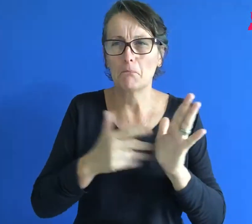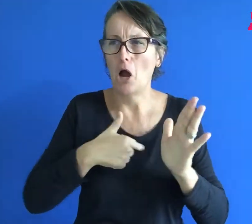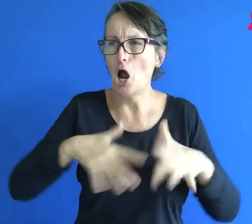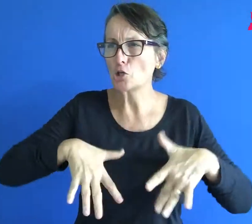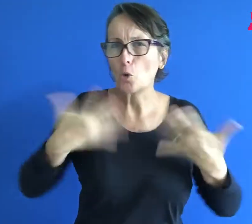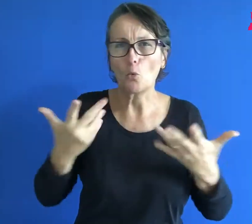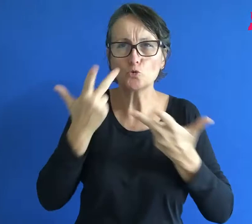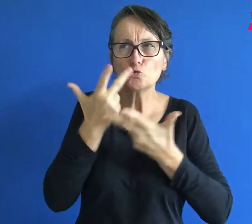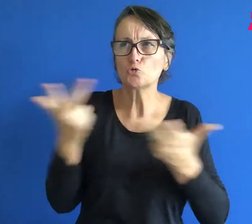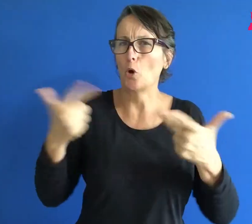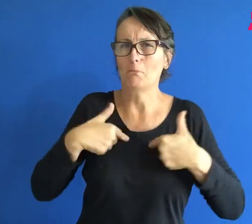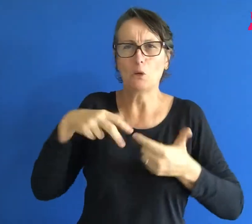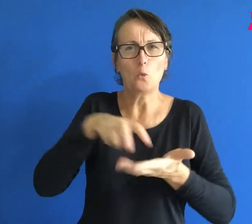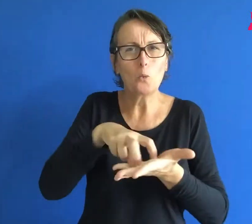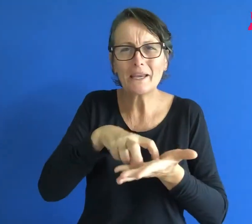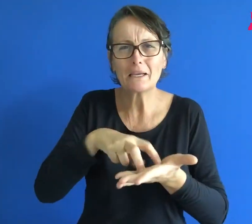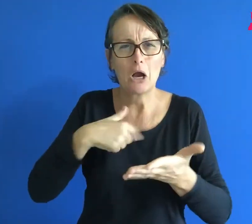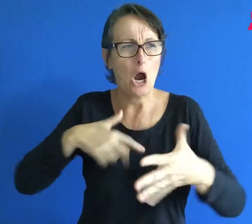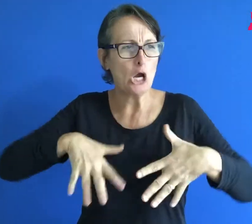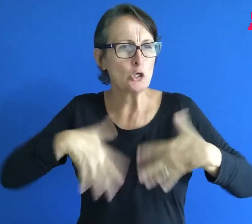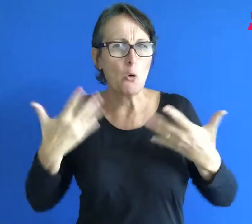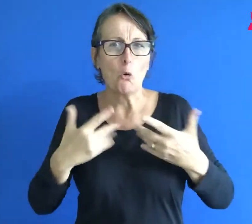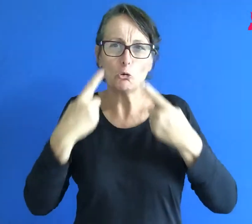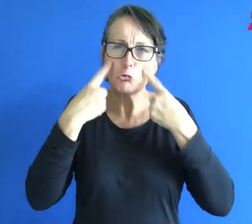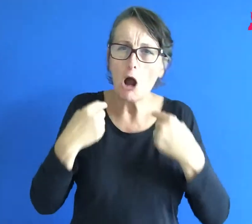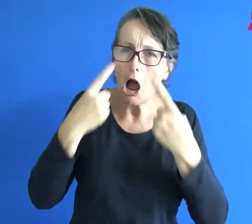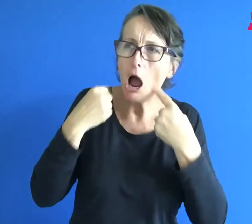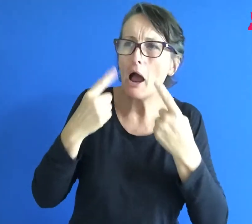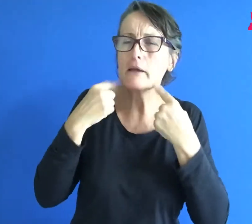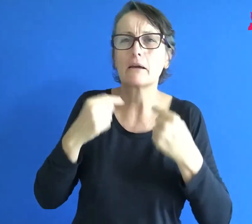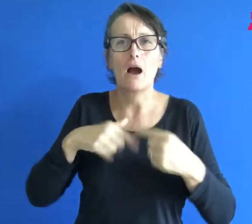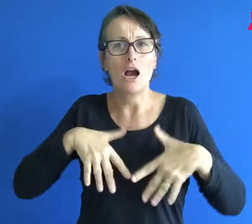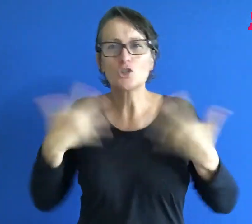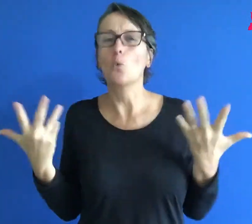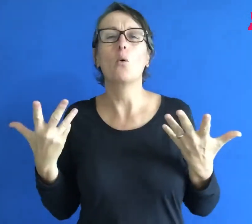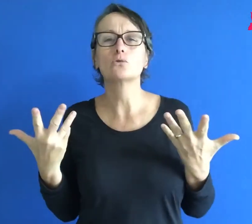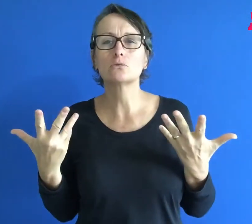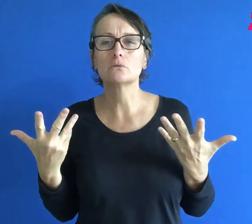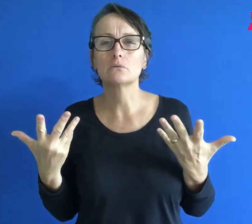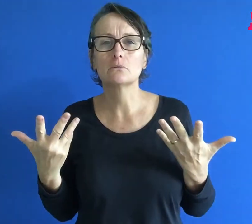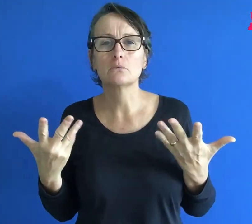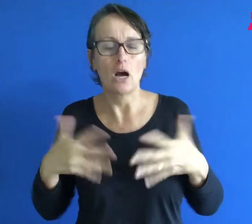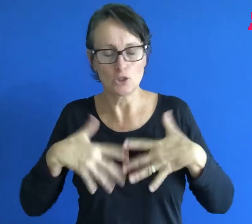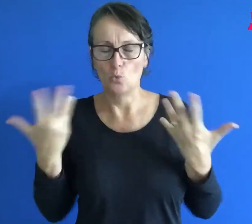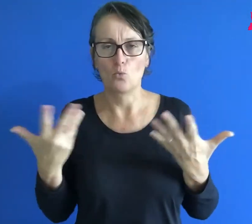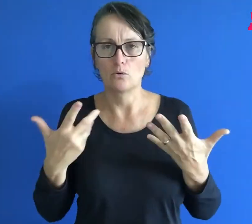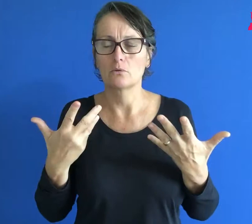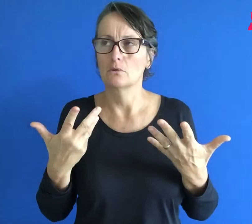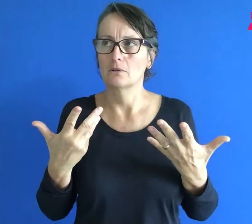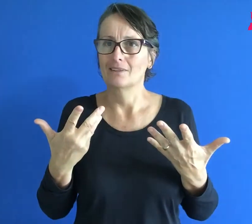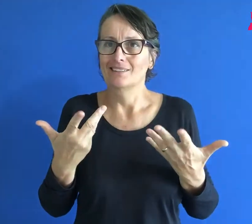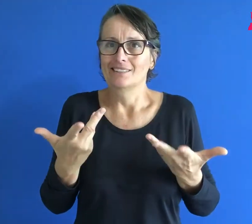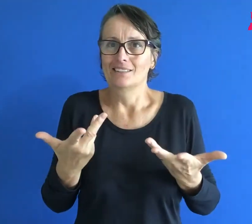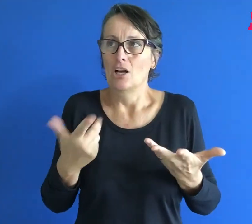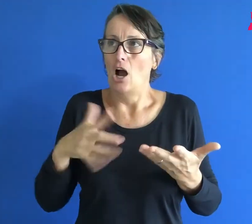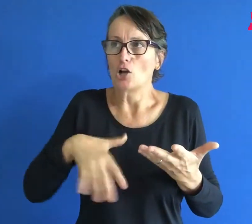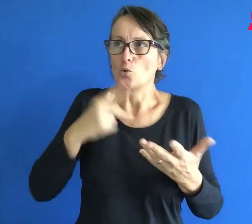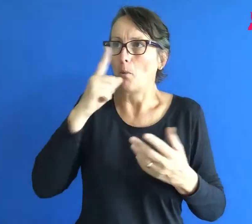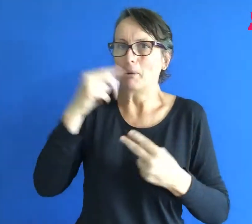weakness. Didn't want to be the one who broke down and couldn't cope after CFA, after Black Saturday. Didn't want to be judged by my CFA peers and